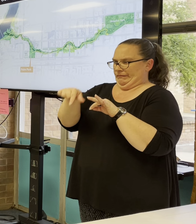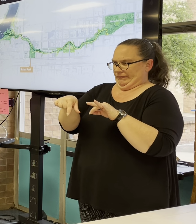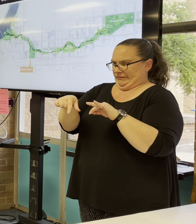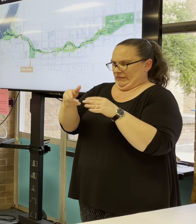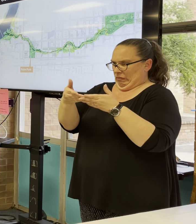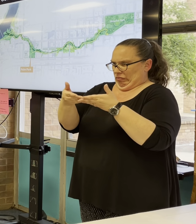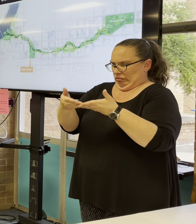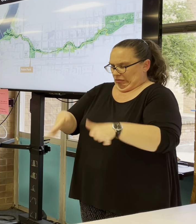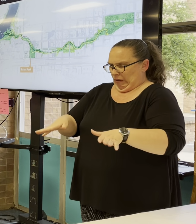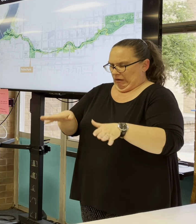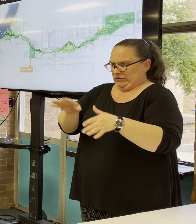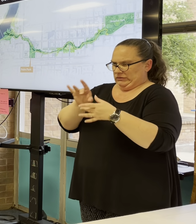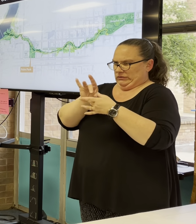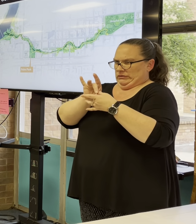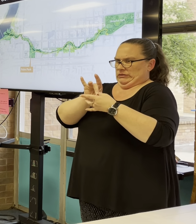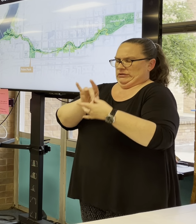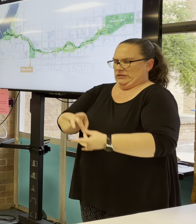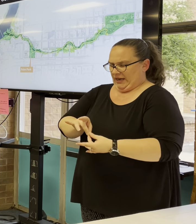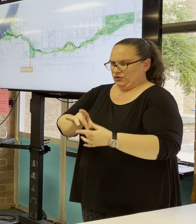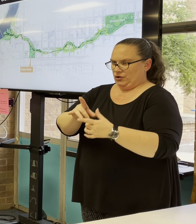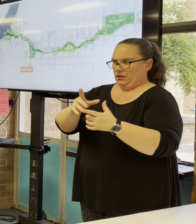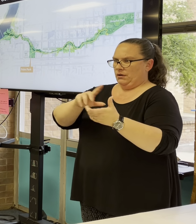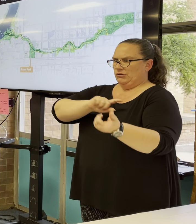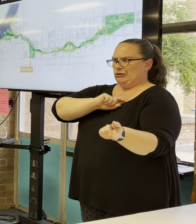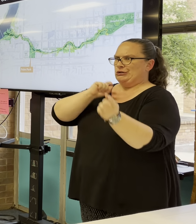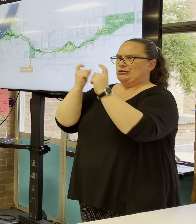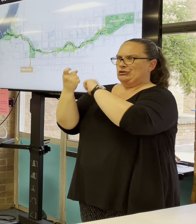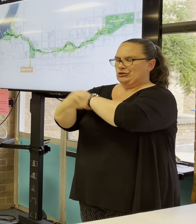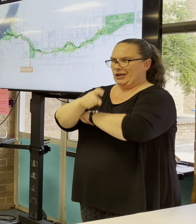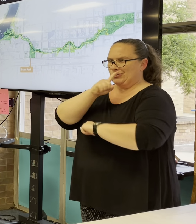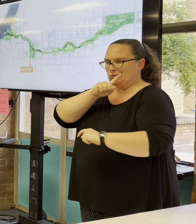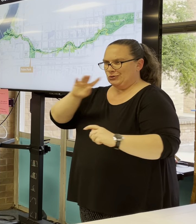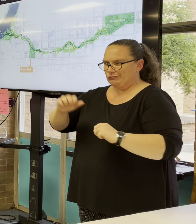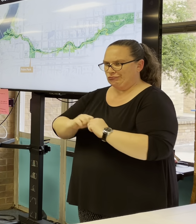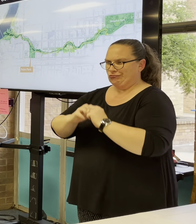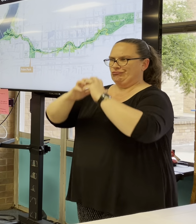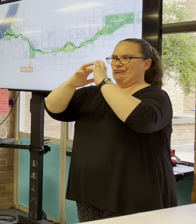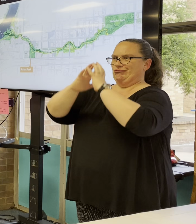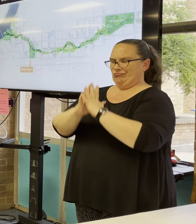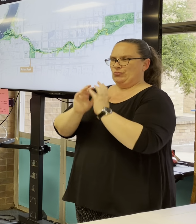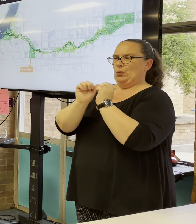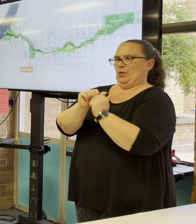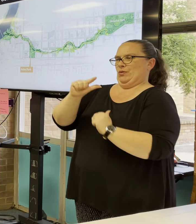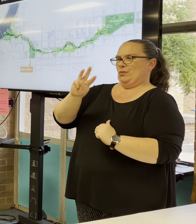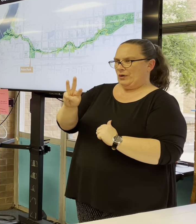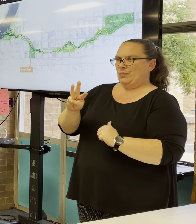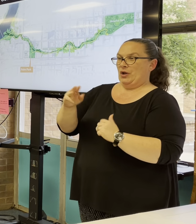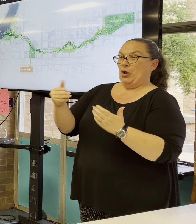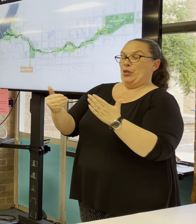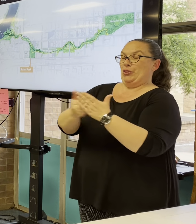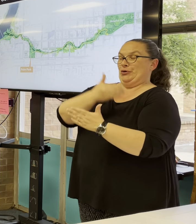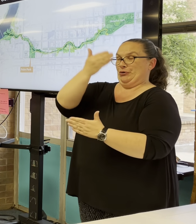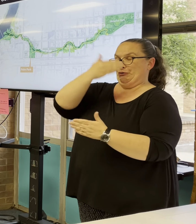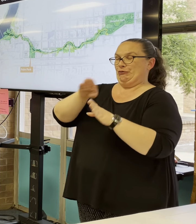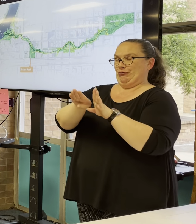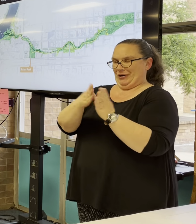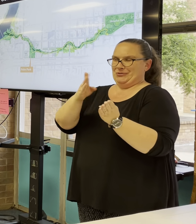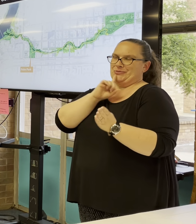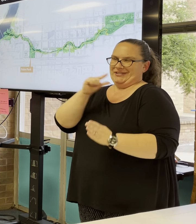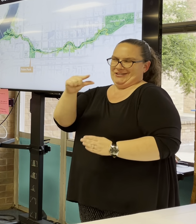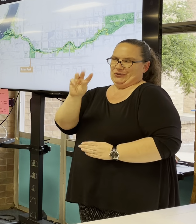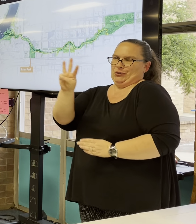its connection and embrace it with the Greenway. So its new front door for now will be the Greenway